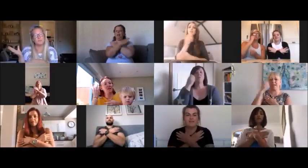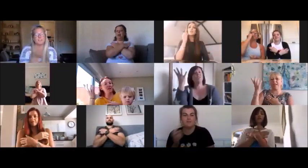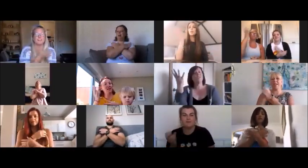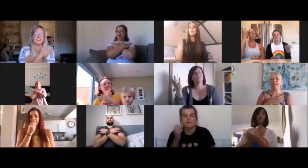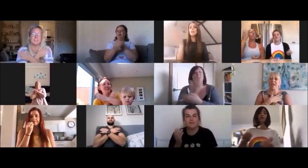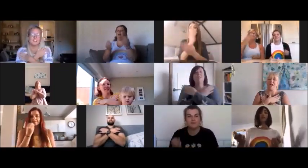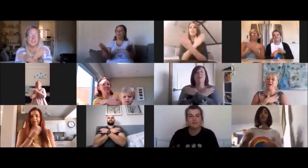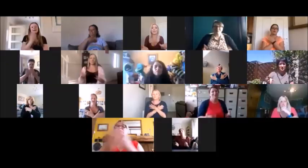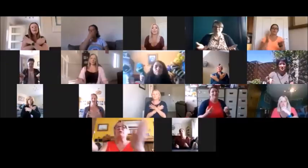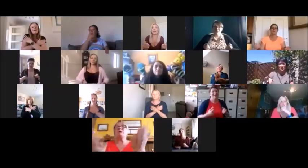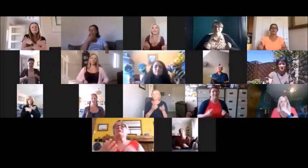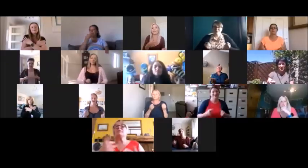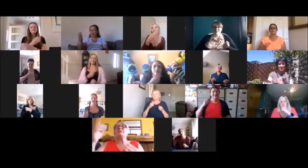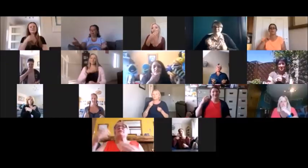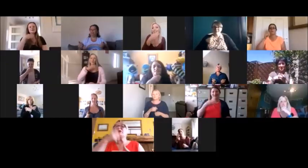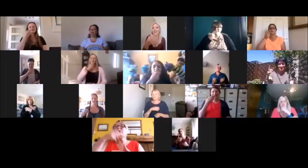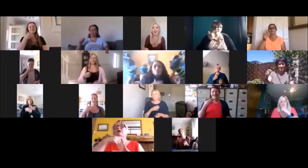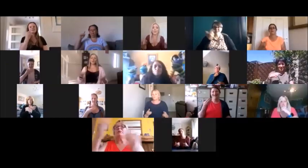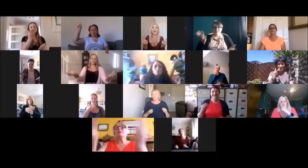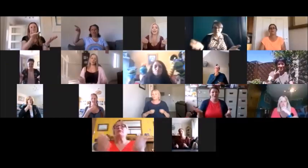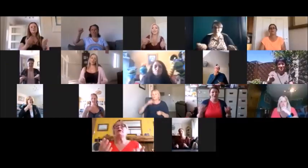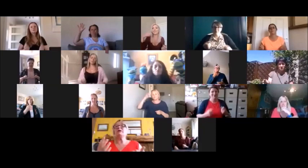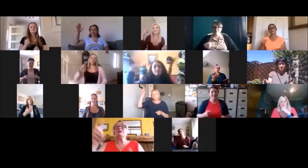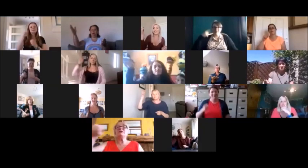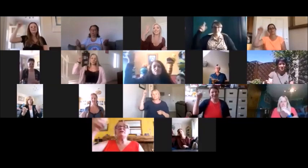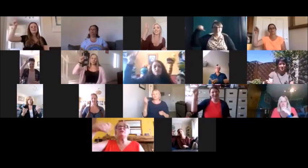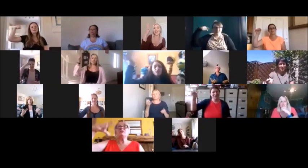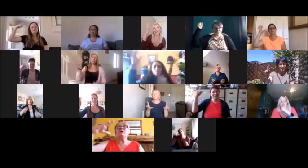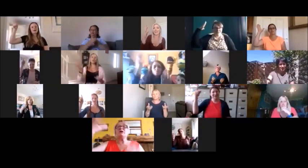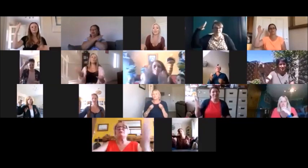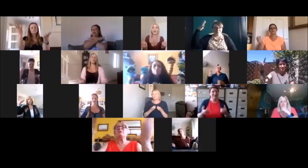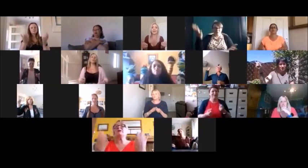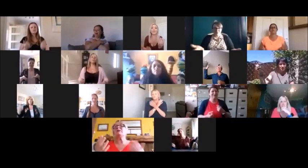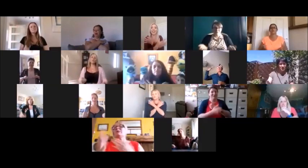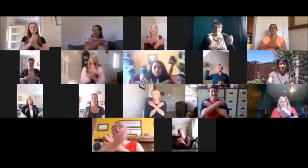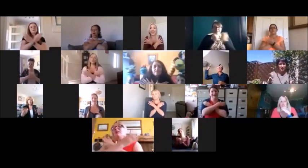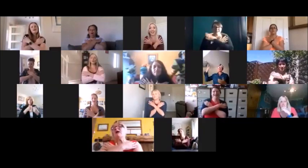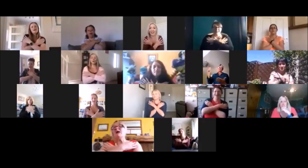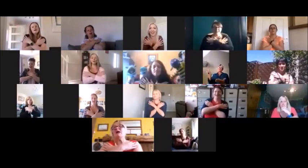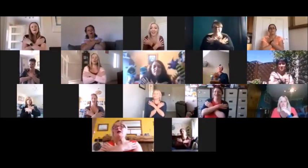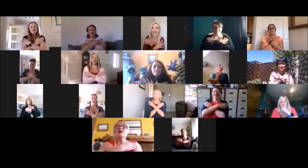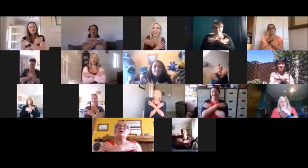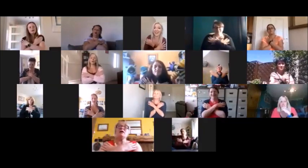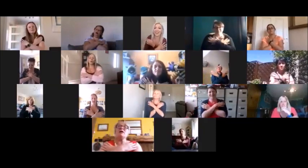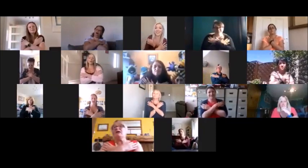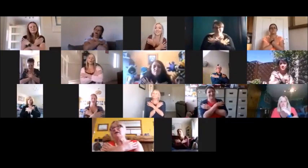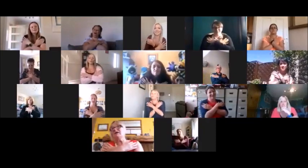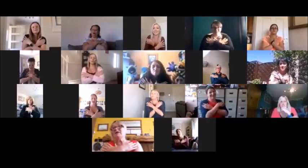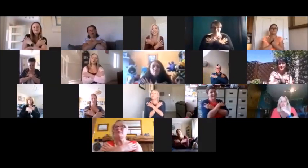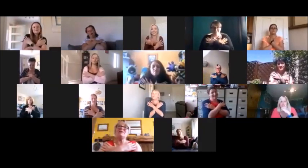love, sweet love. Bring me fun, bring me sunshine, bring me love.